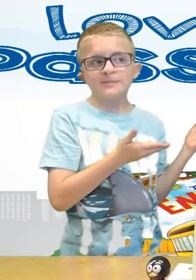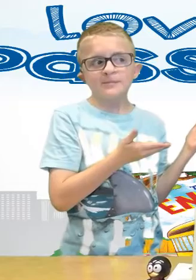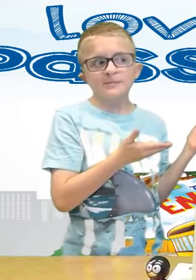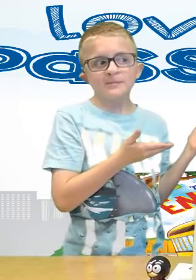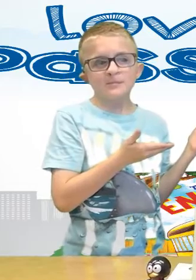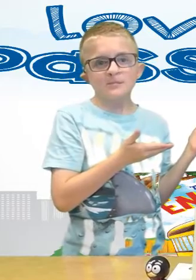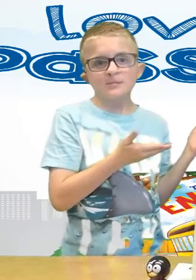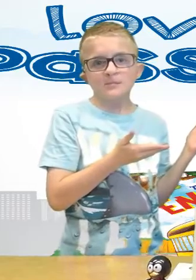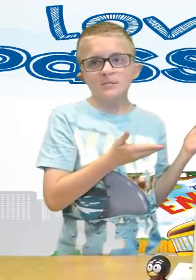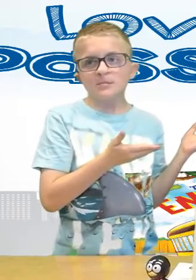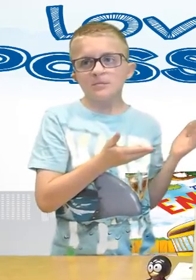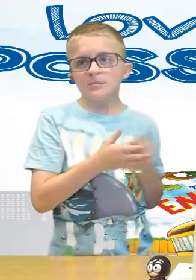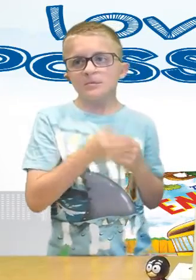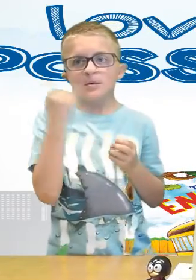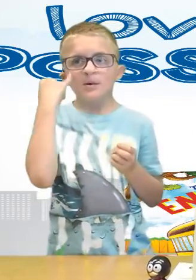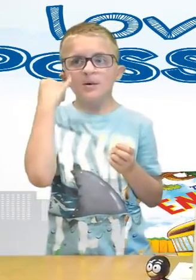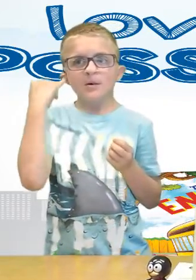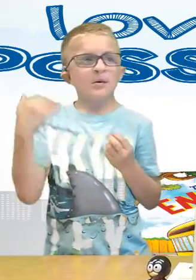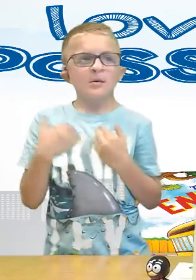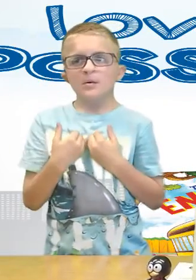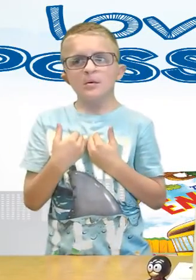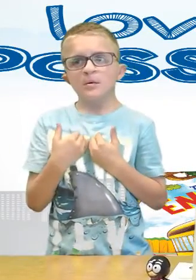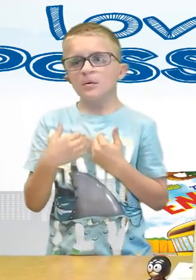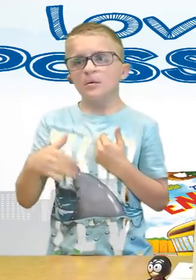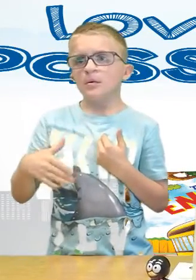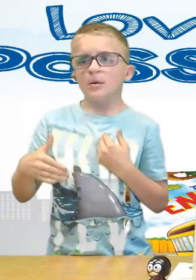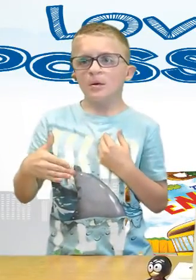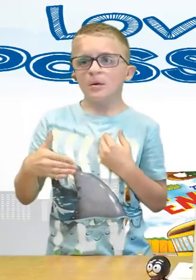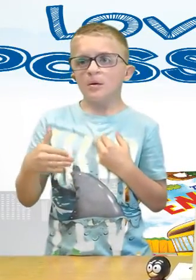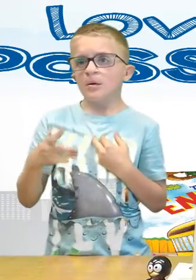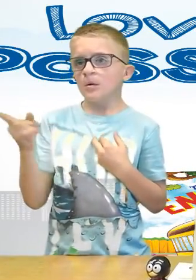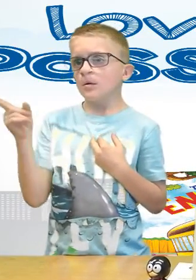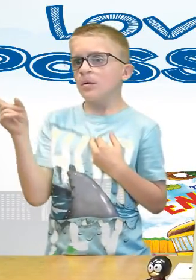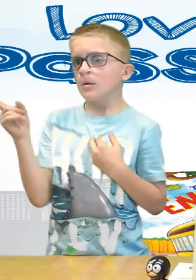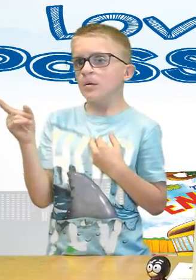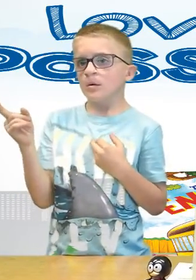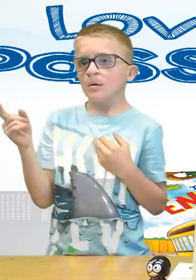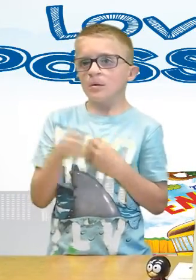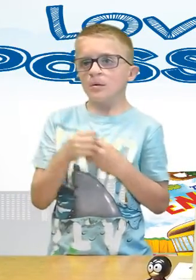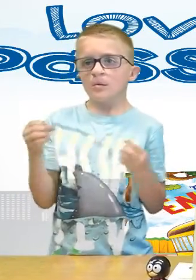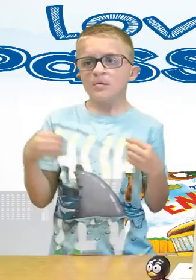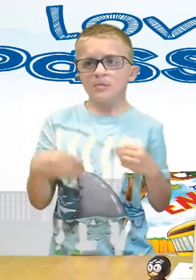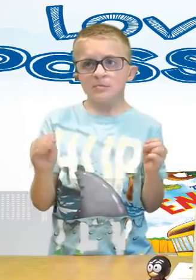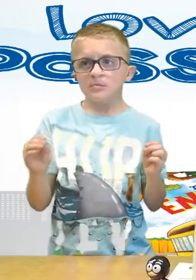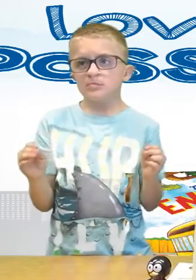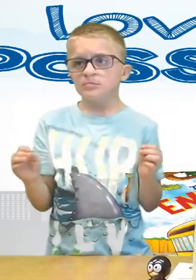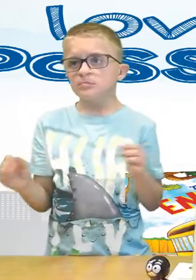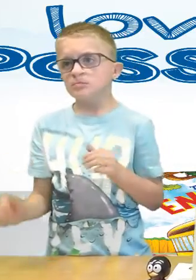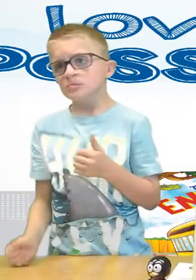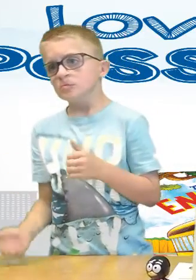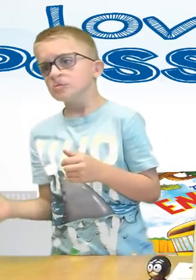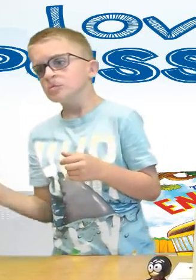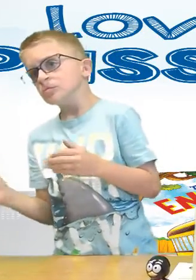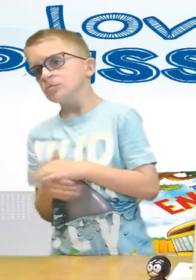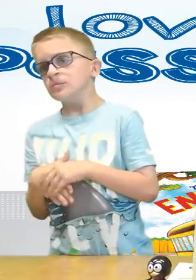If you don't have one yet, the office sells them for $10 for kids and $12 for adults.